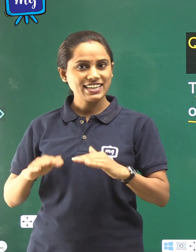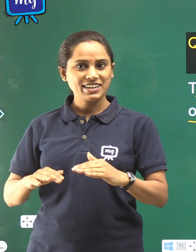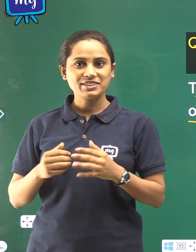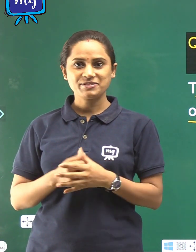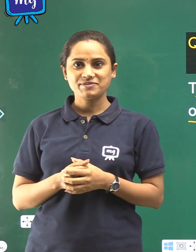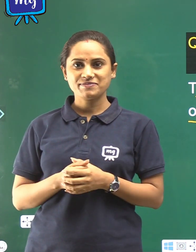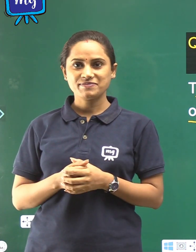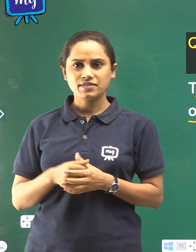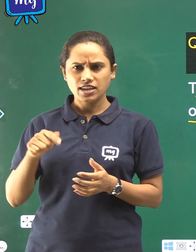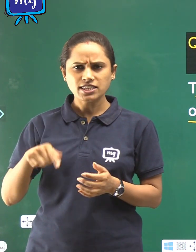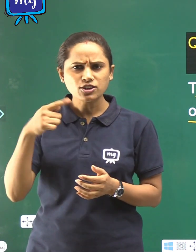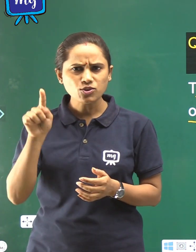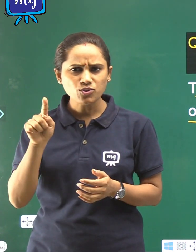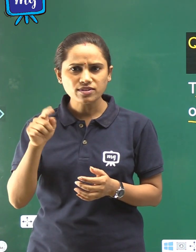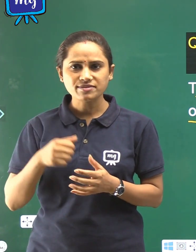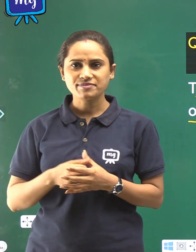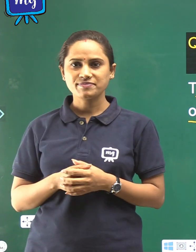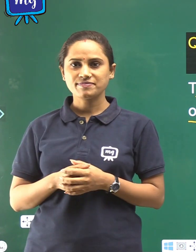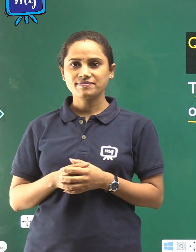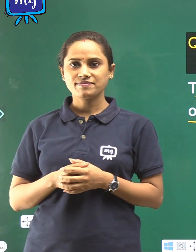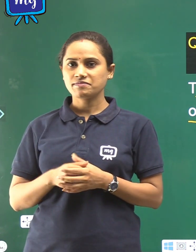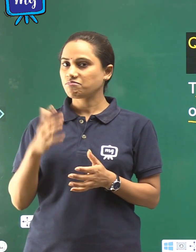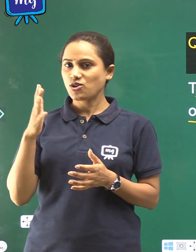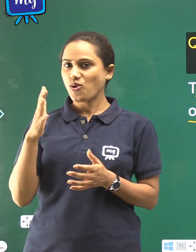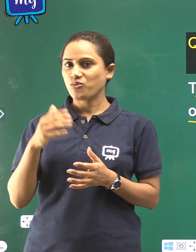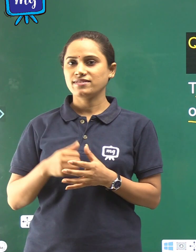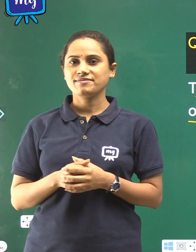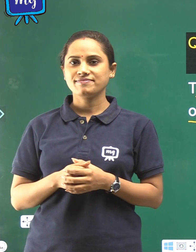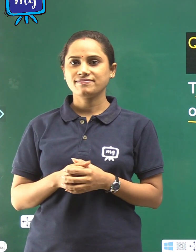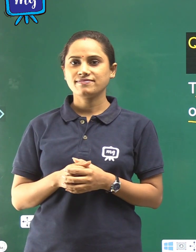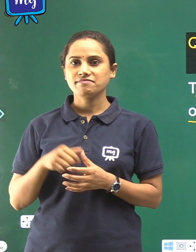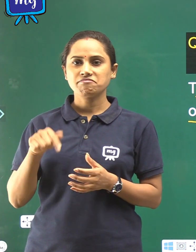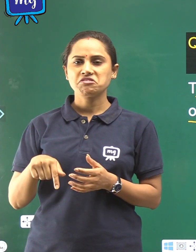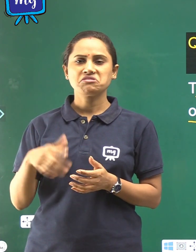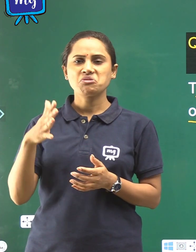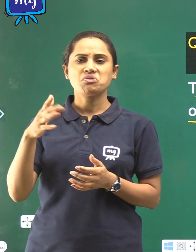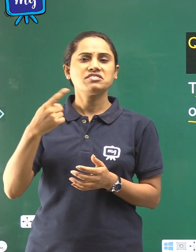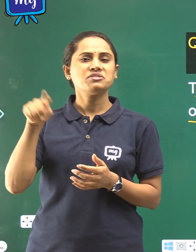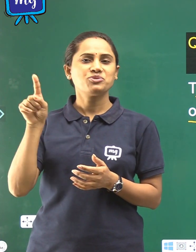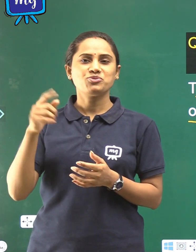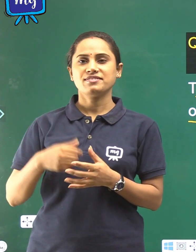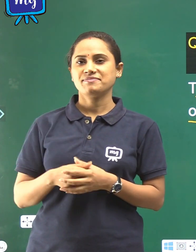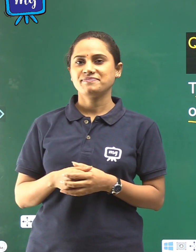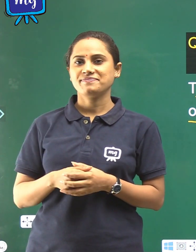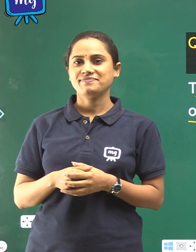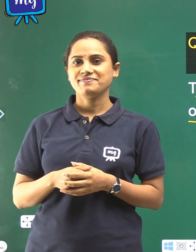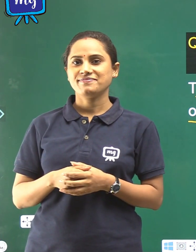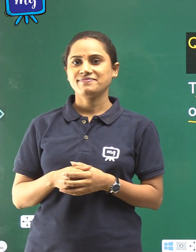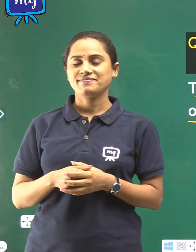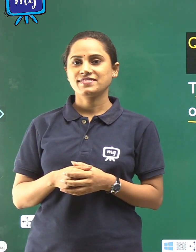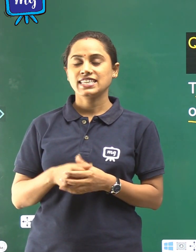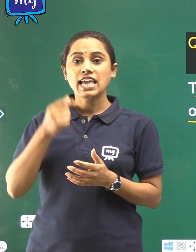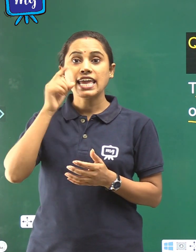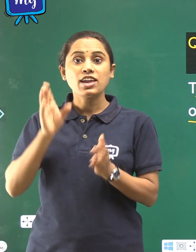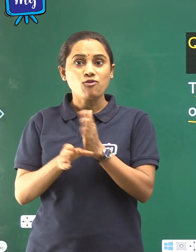Children, is it true? No, it's not true. He